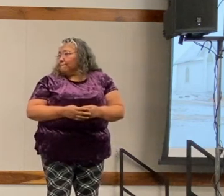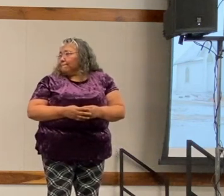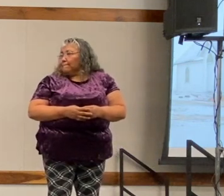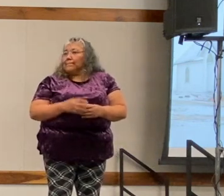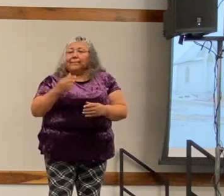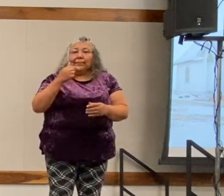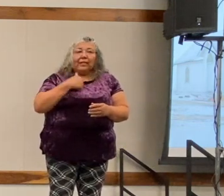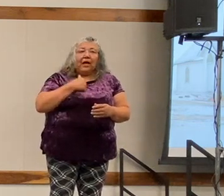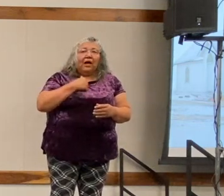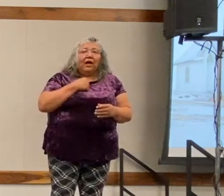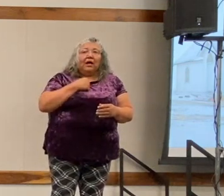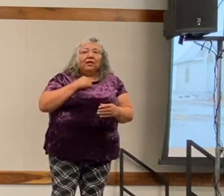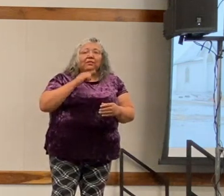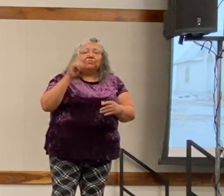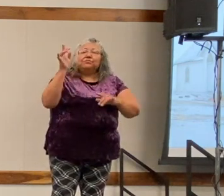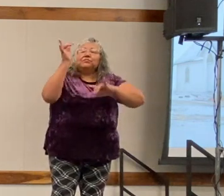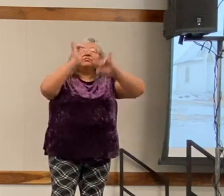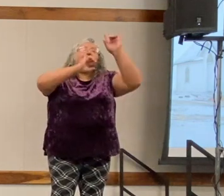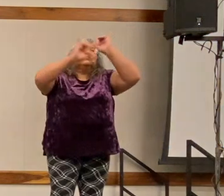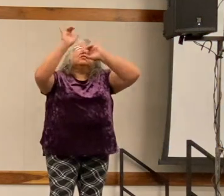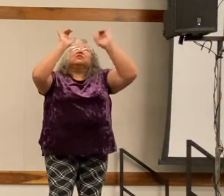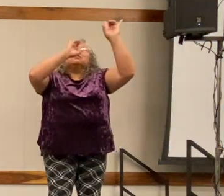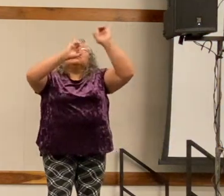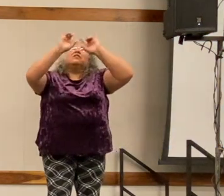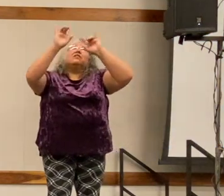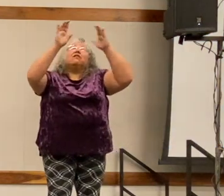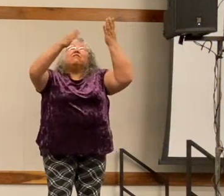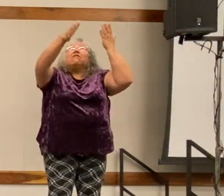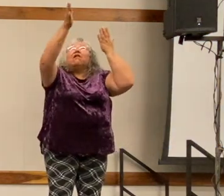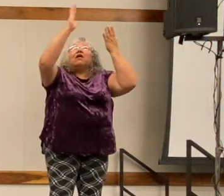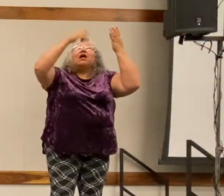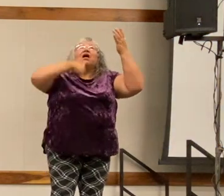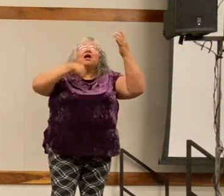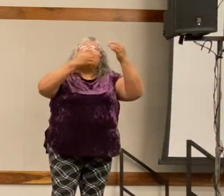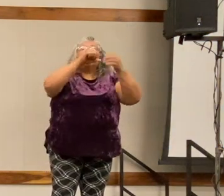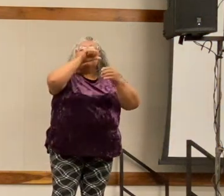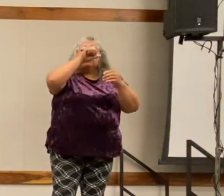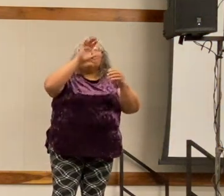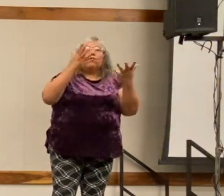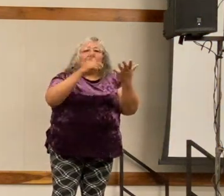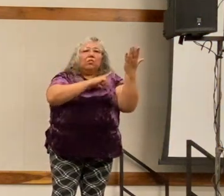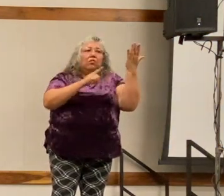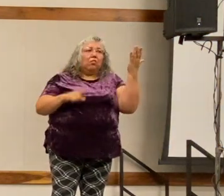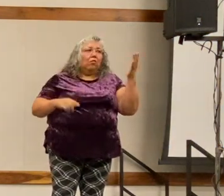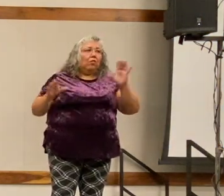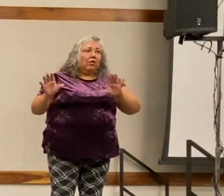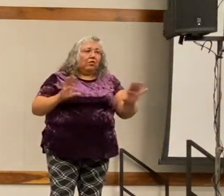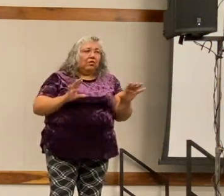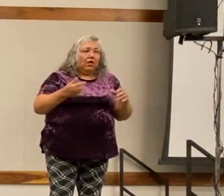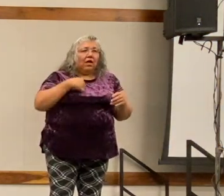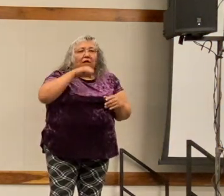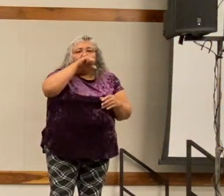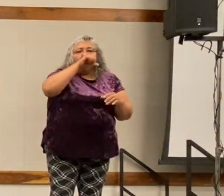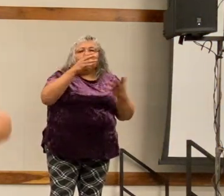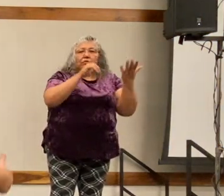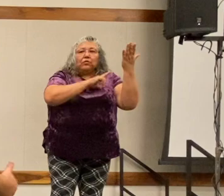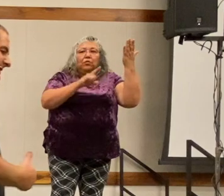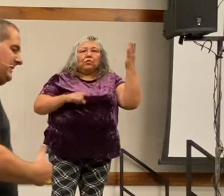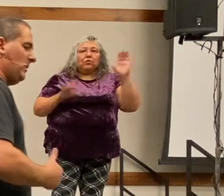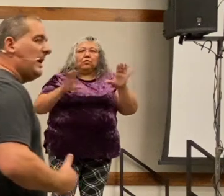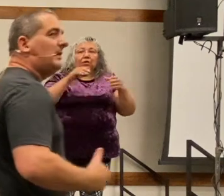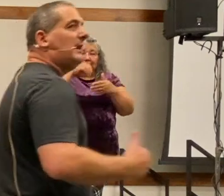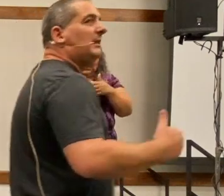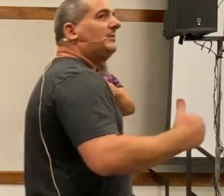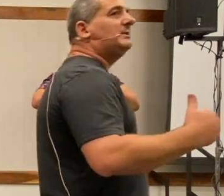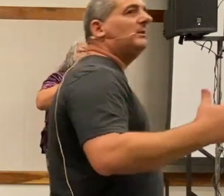I'm just in love with God. I love what the Lord is doing. I love what the Lord is doing in